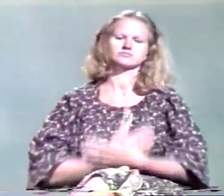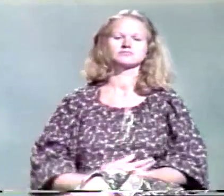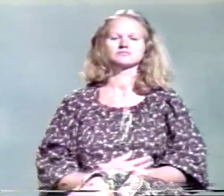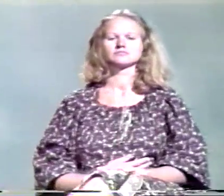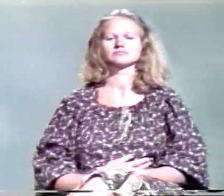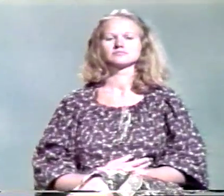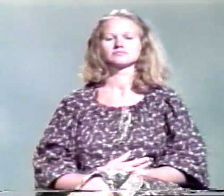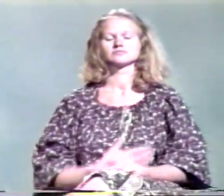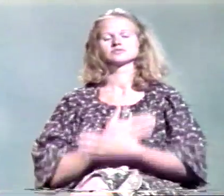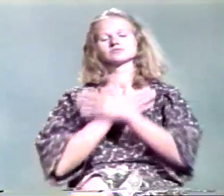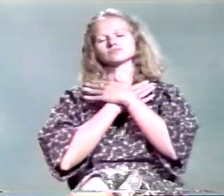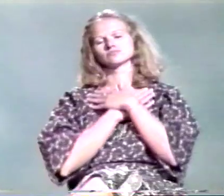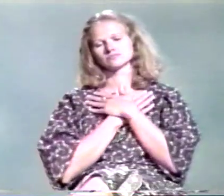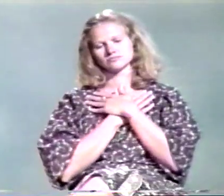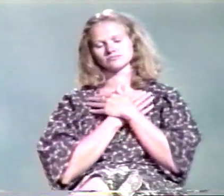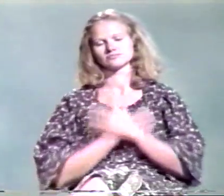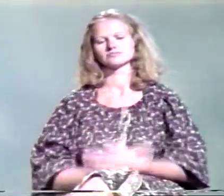To rest.